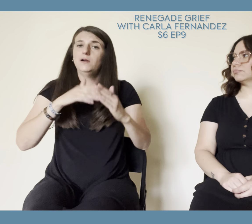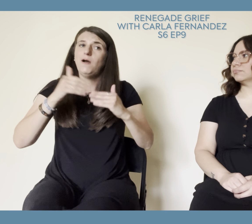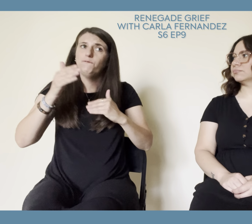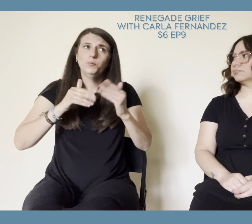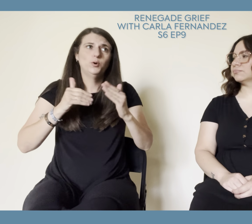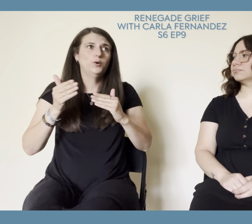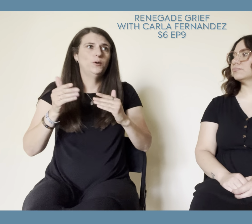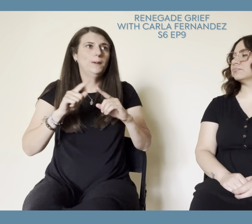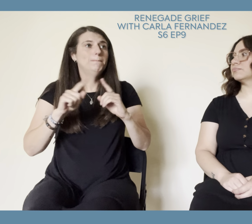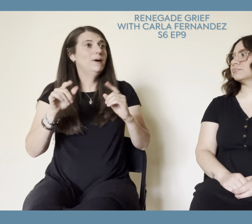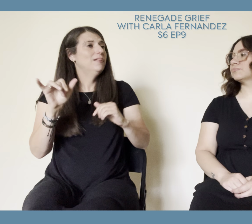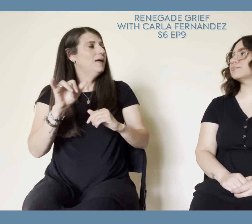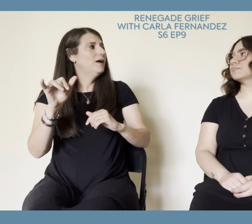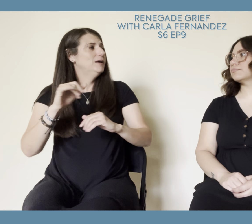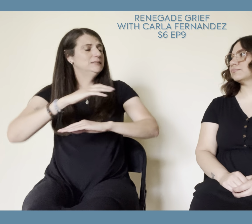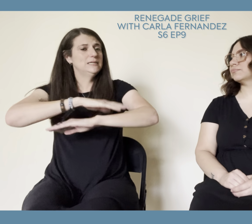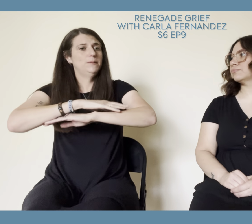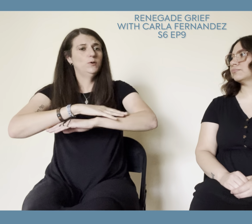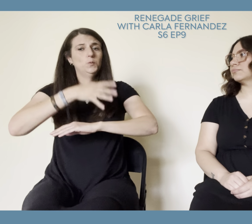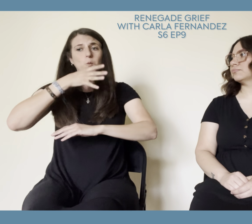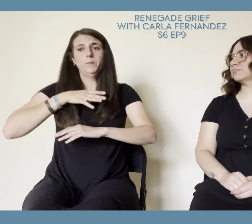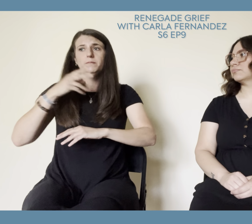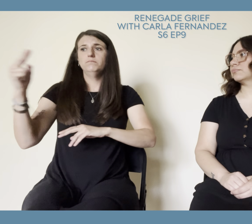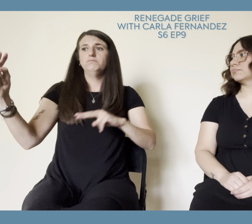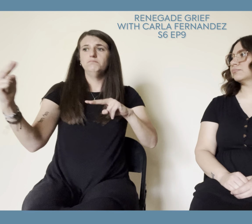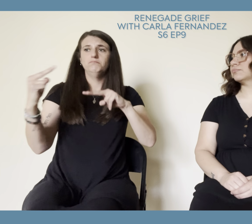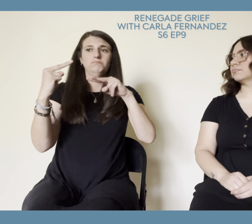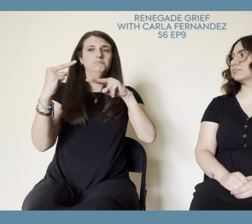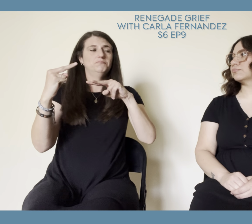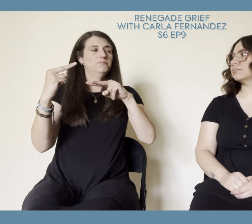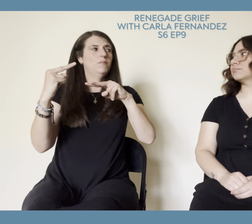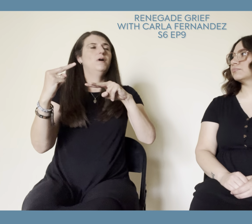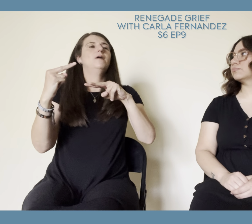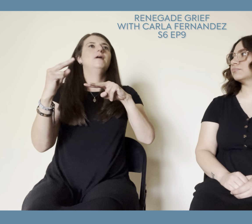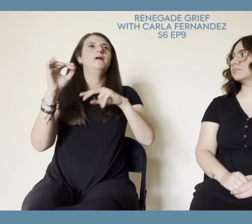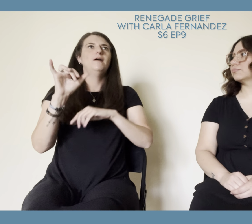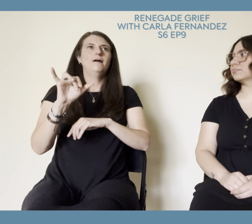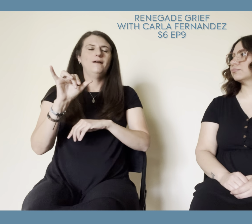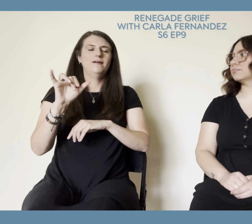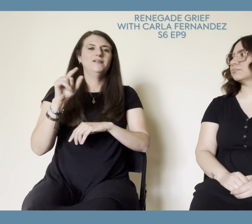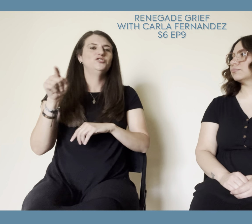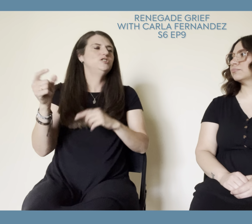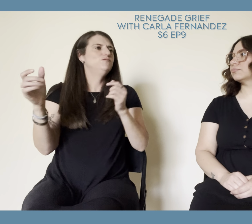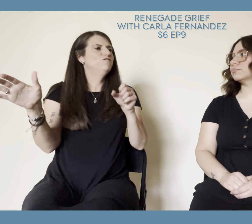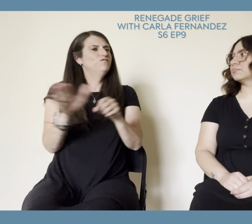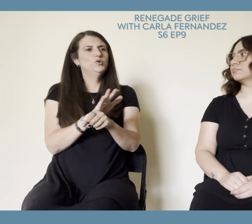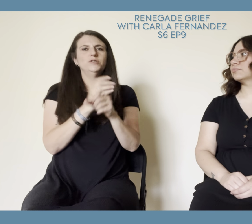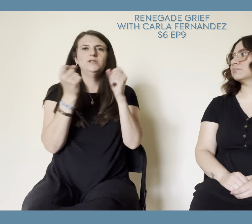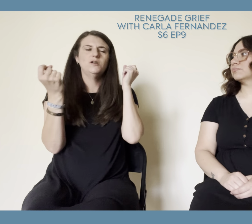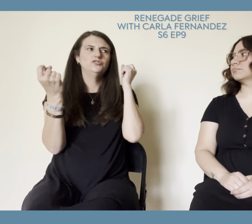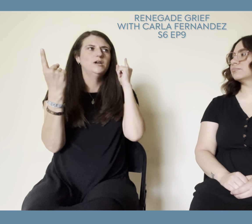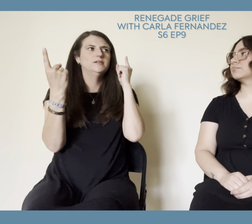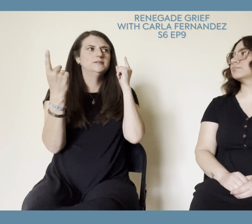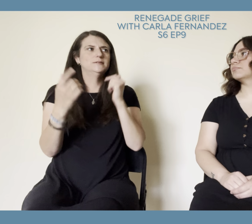but like that lady across the table from me looked me in the eye in a way that made me know that she totally gets it.